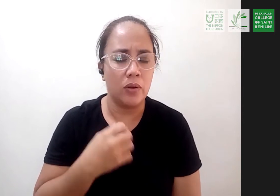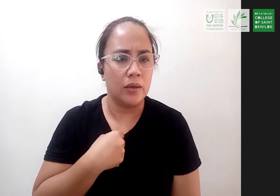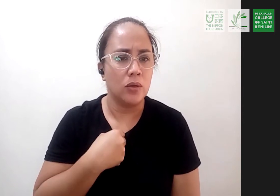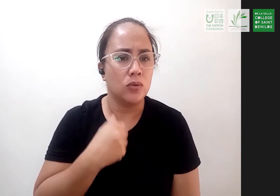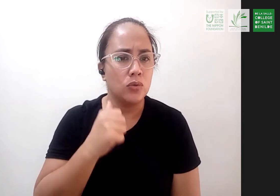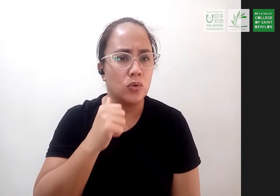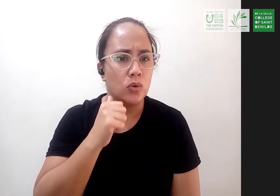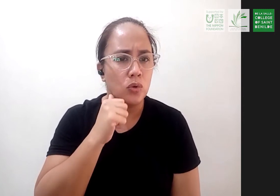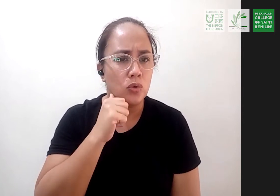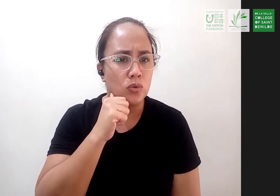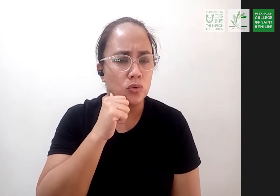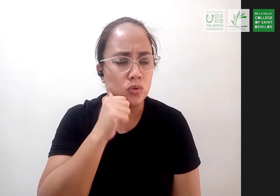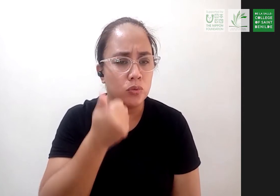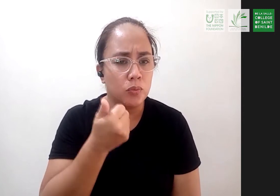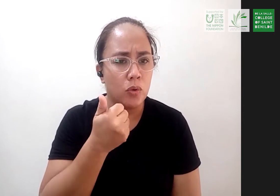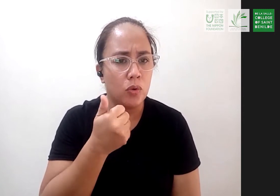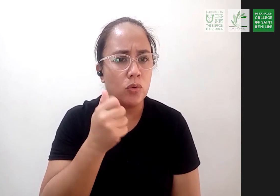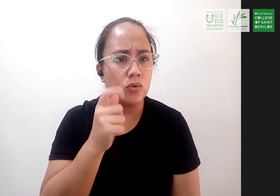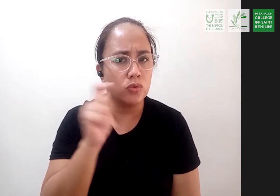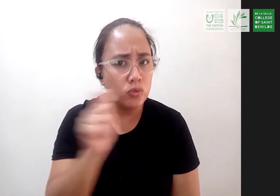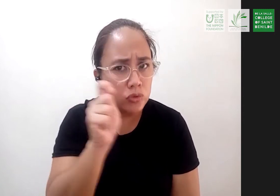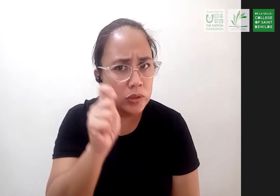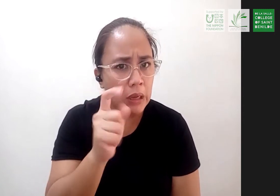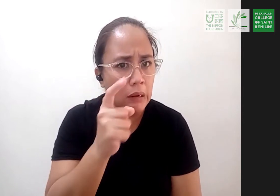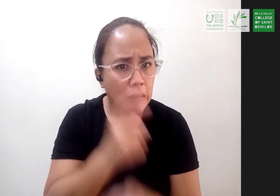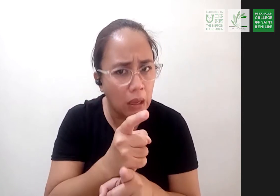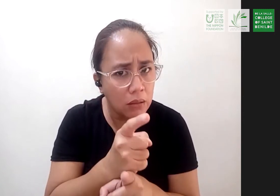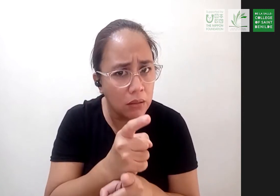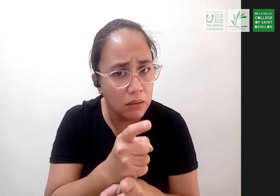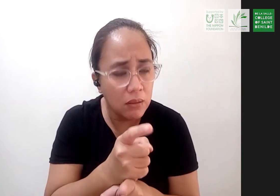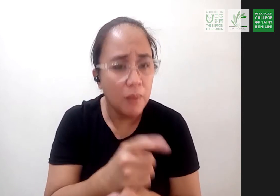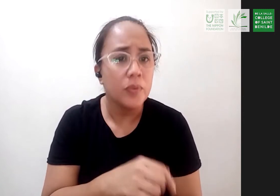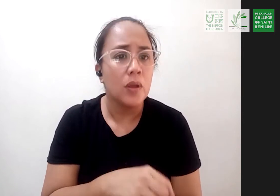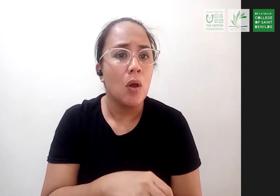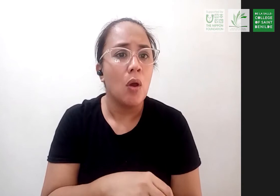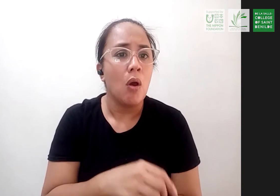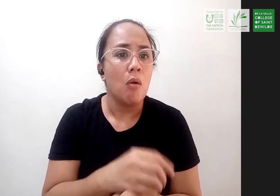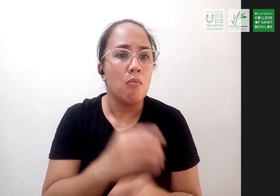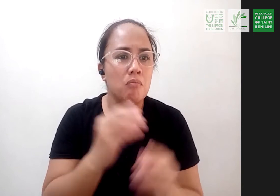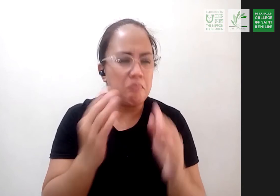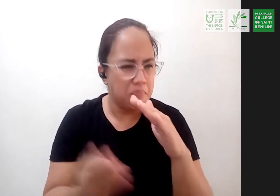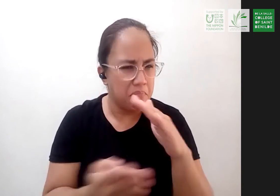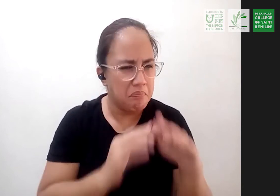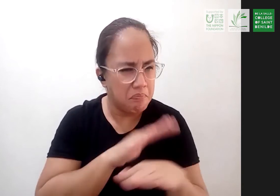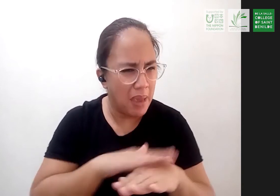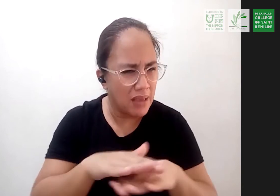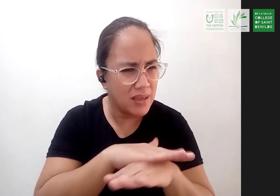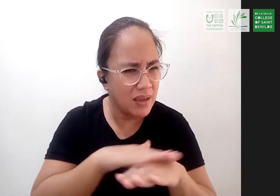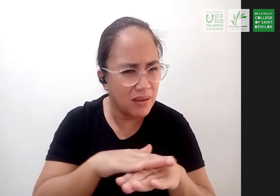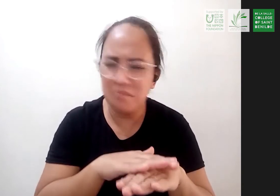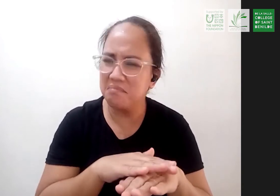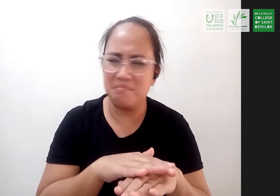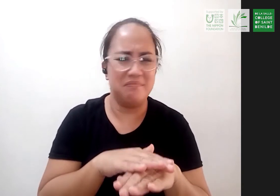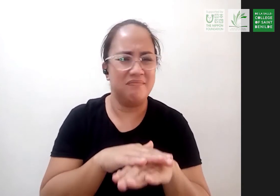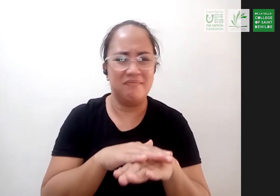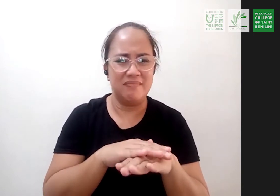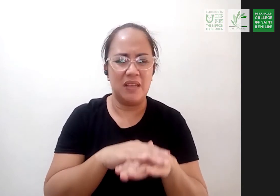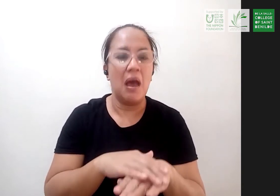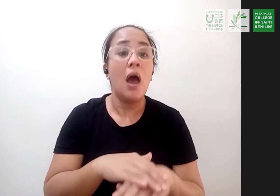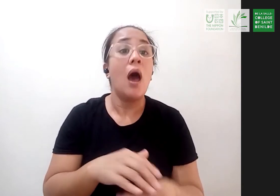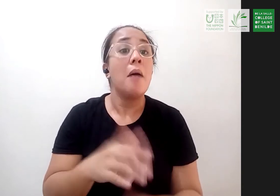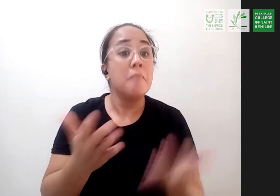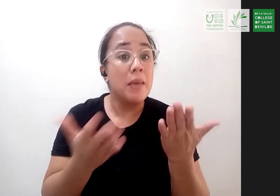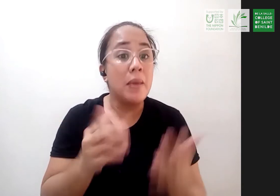tomorrow, Tuesday, right, is more basic. I think probably tomorrow,